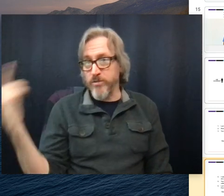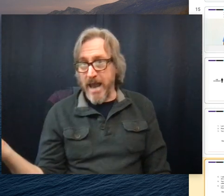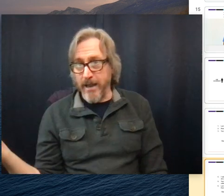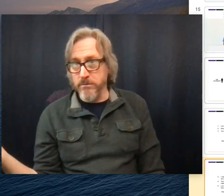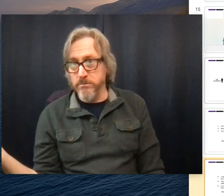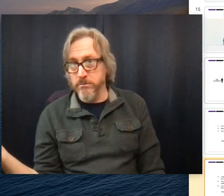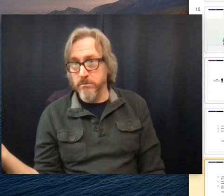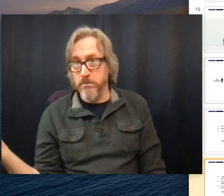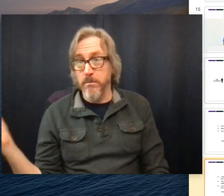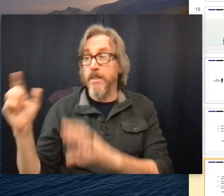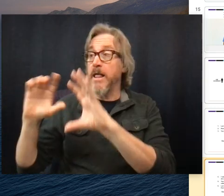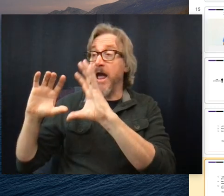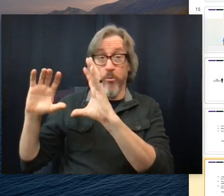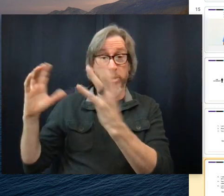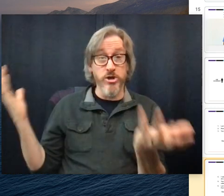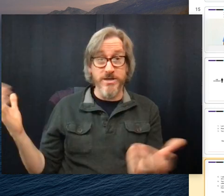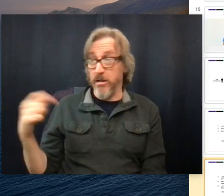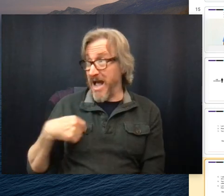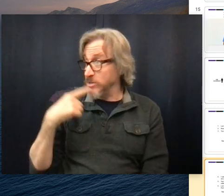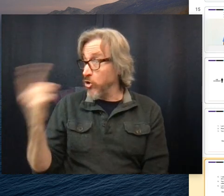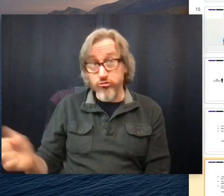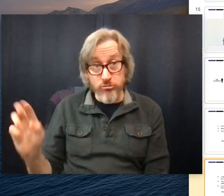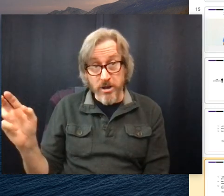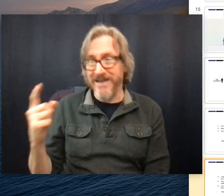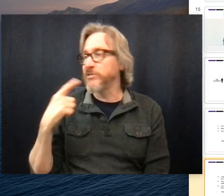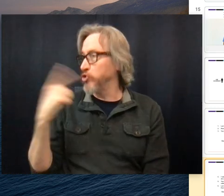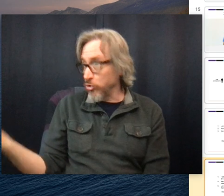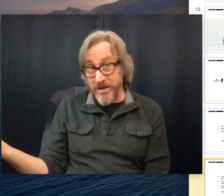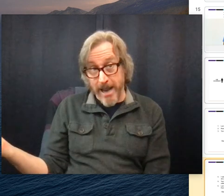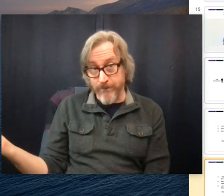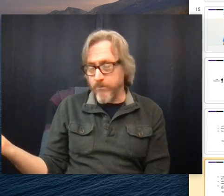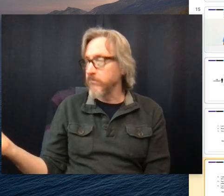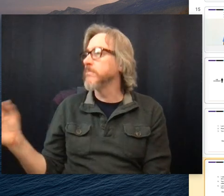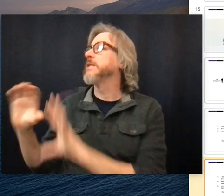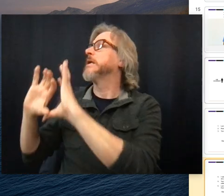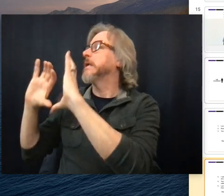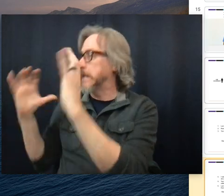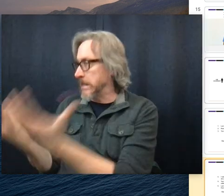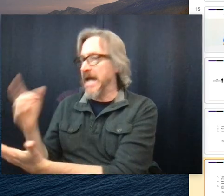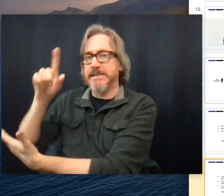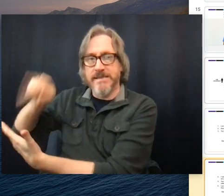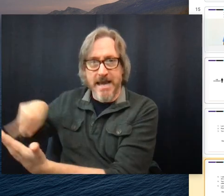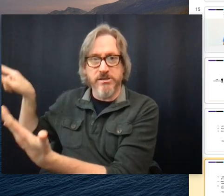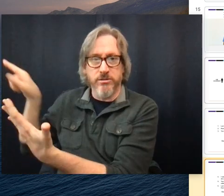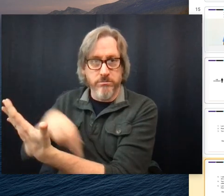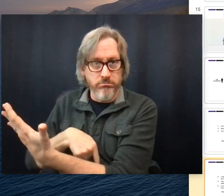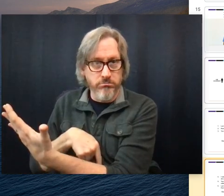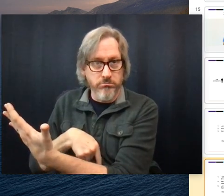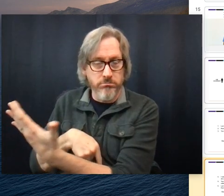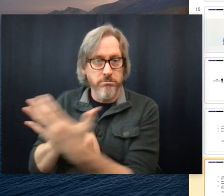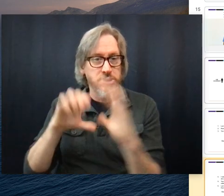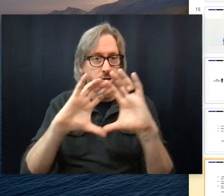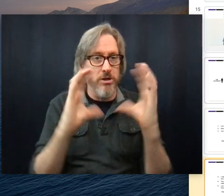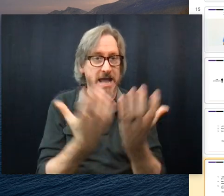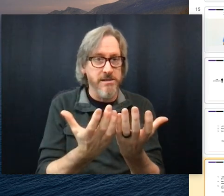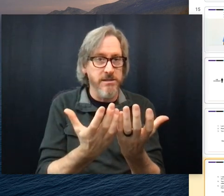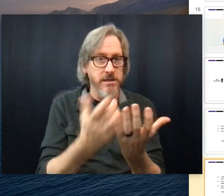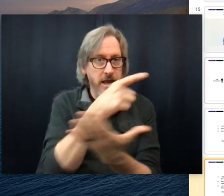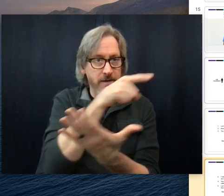told Renee, and then what'd you tell? I told Renee class is canceled.